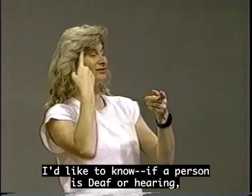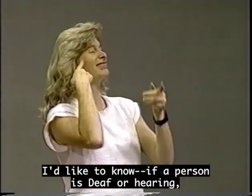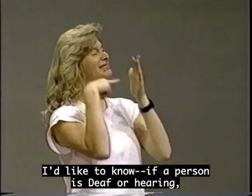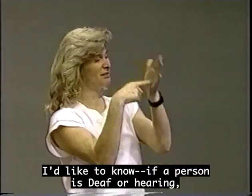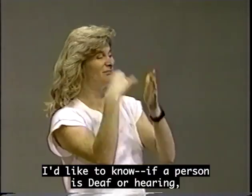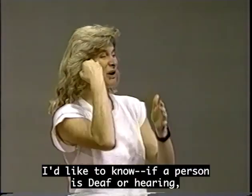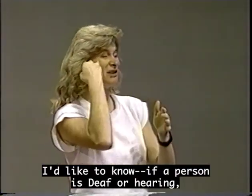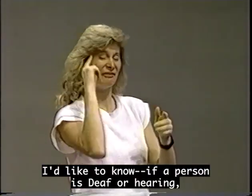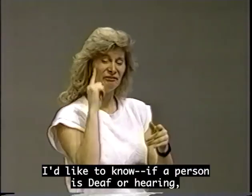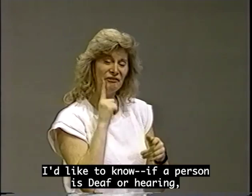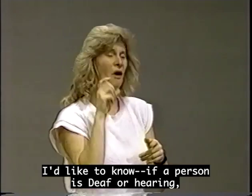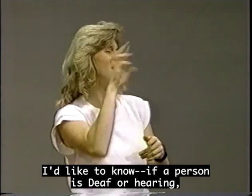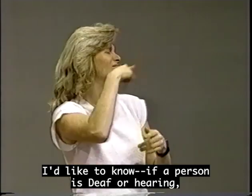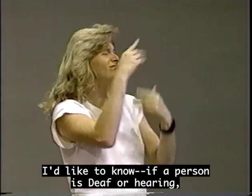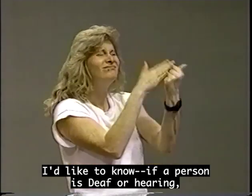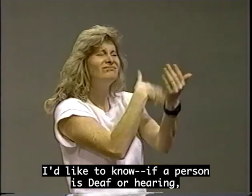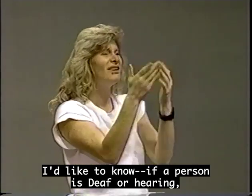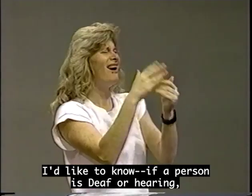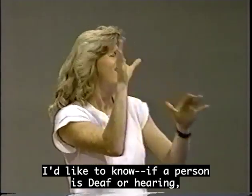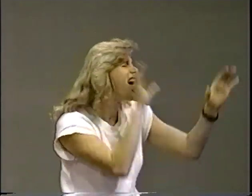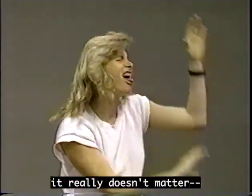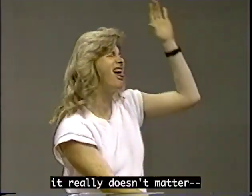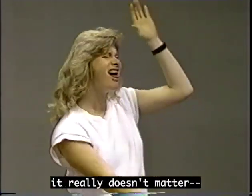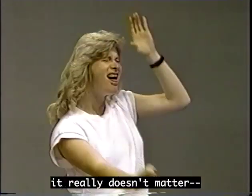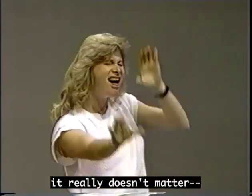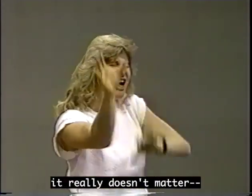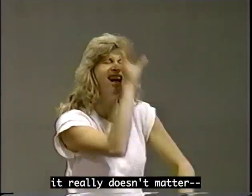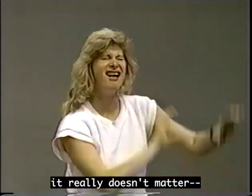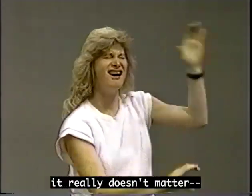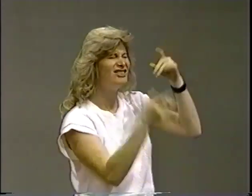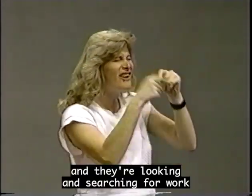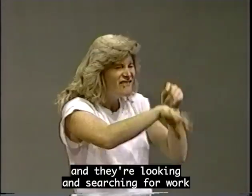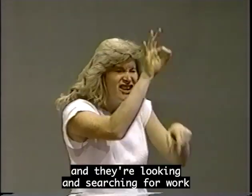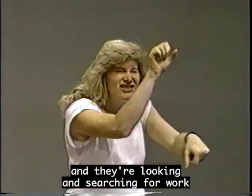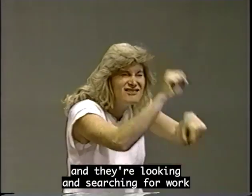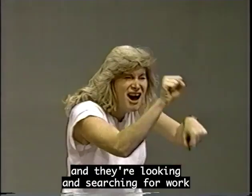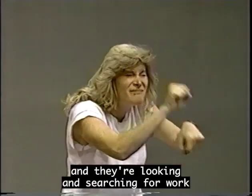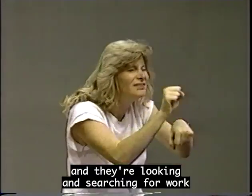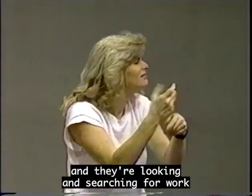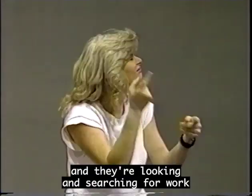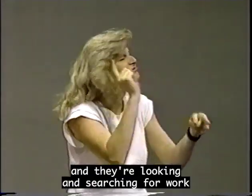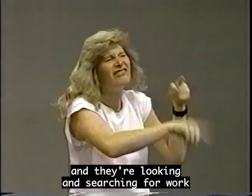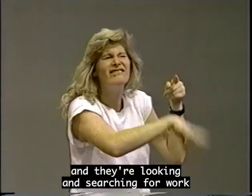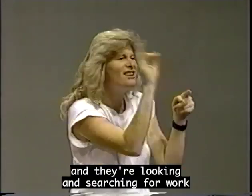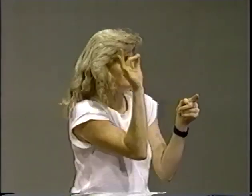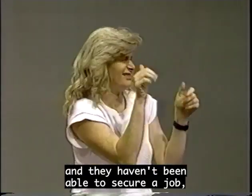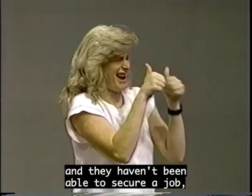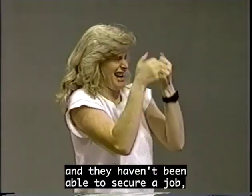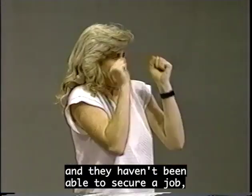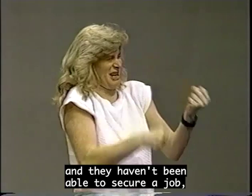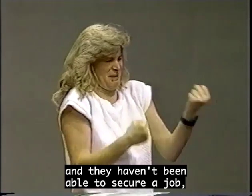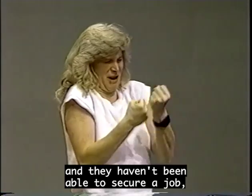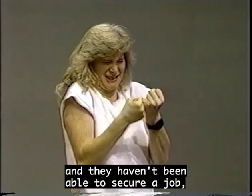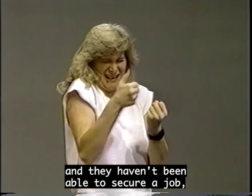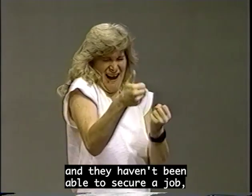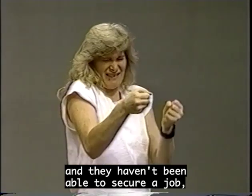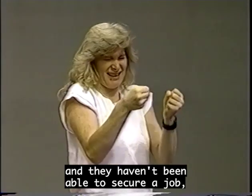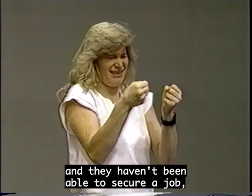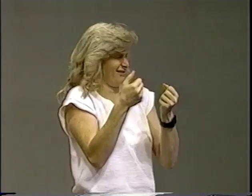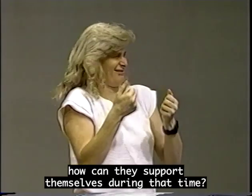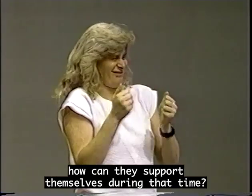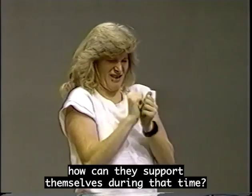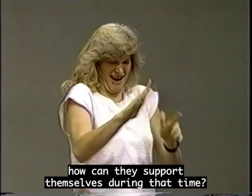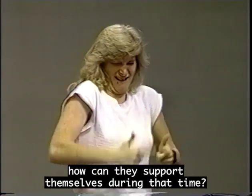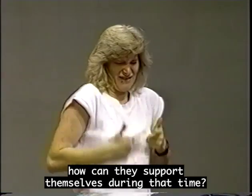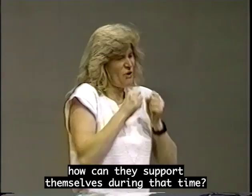I'd like to know if a person is deaf or hearing, really doesn't matter, and they're looking and searching for work, and they haven't been able to secure a